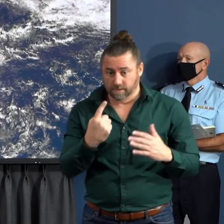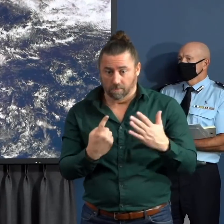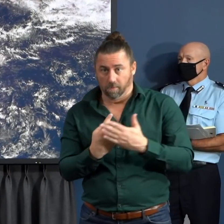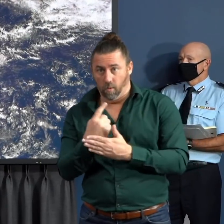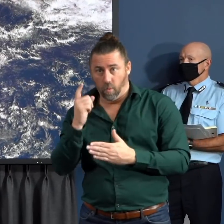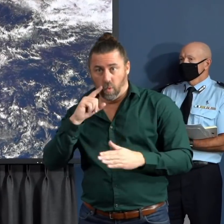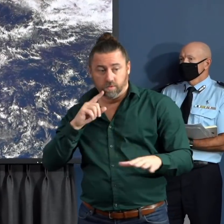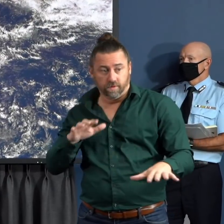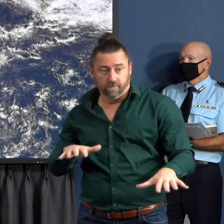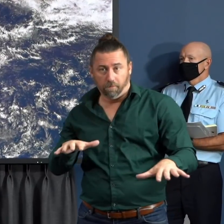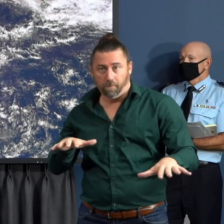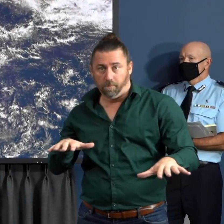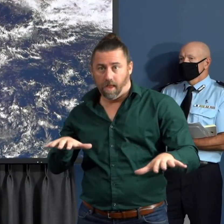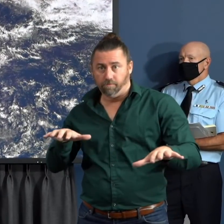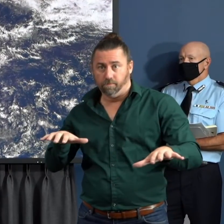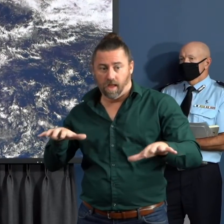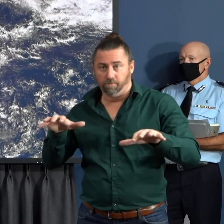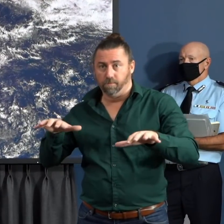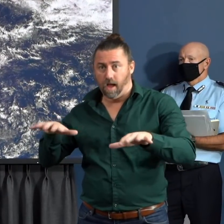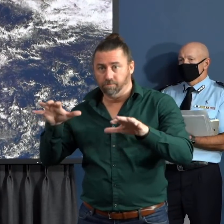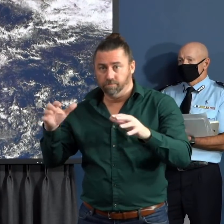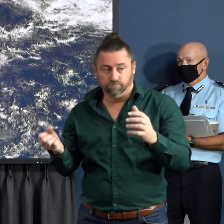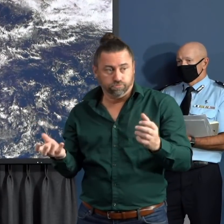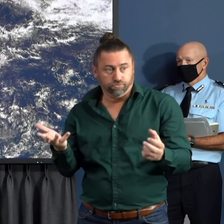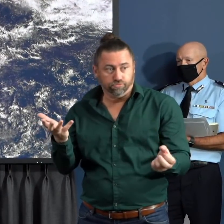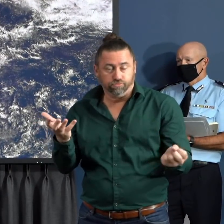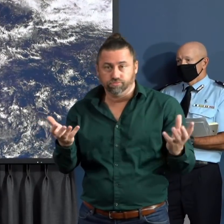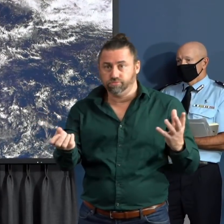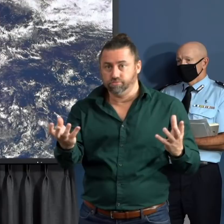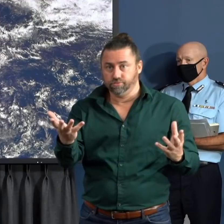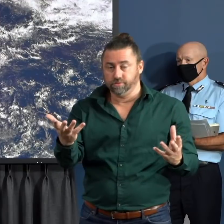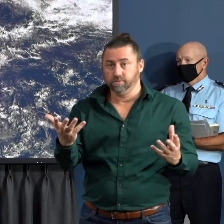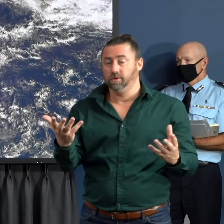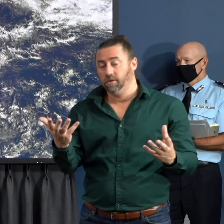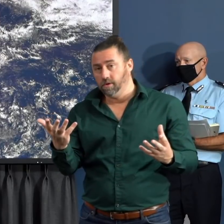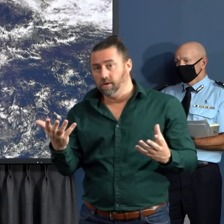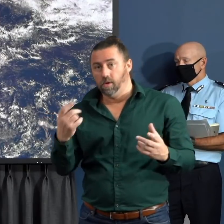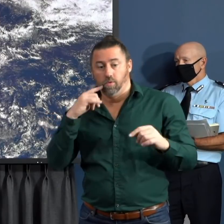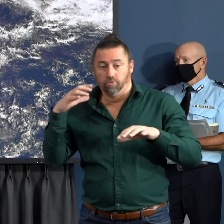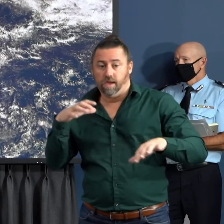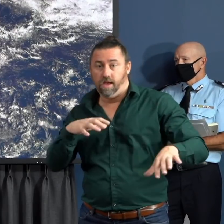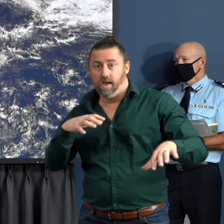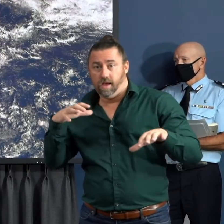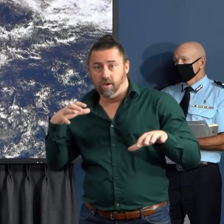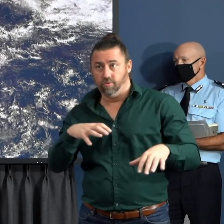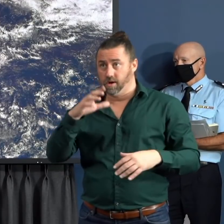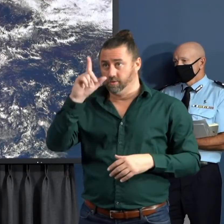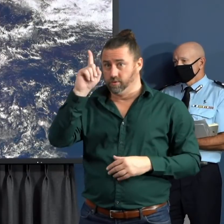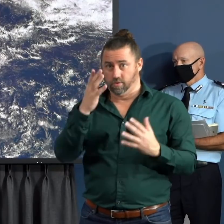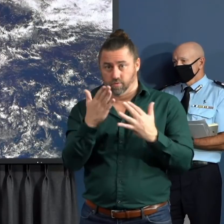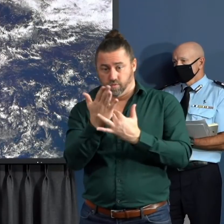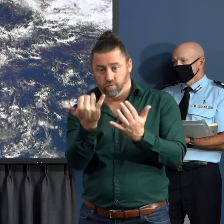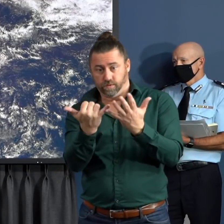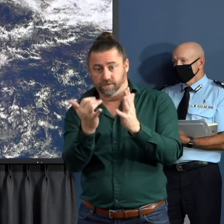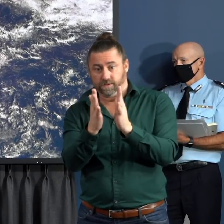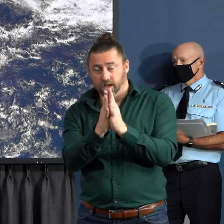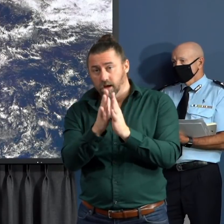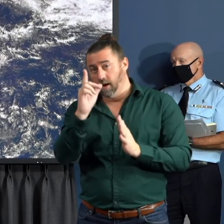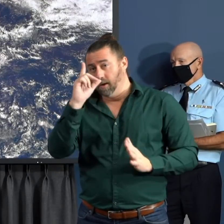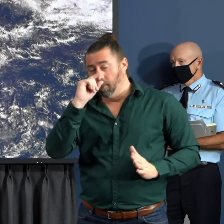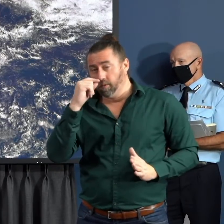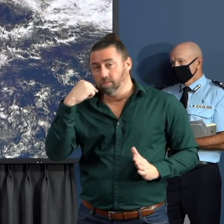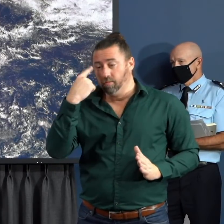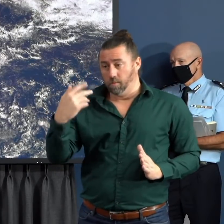we are seeing. Heavy rain is expected to continue throughout Sunday and possibly even in